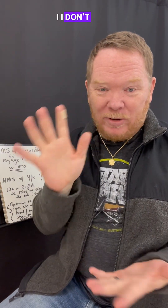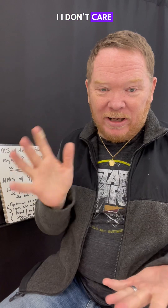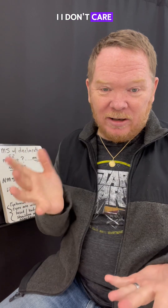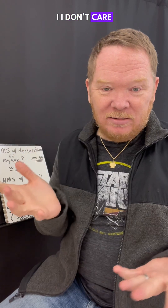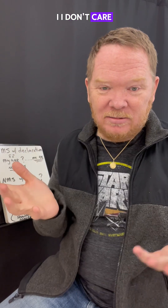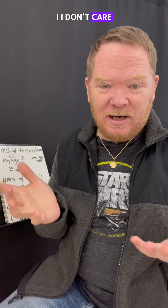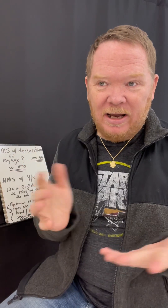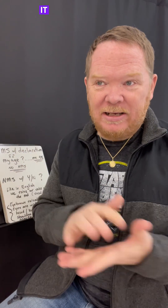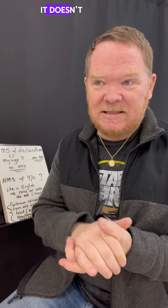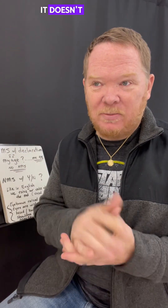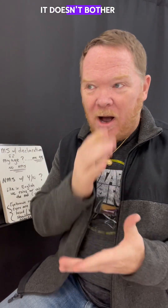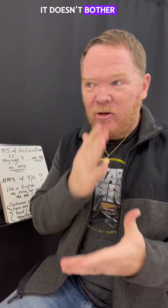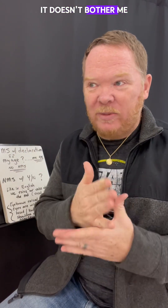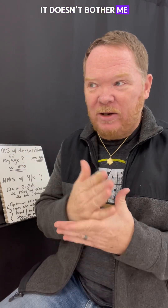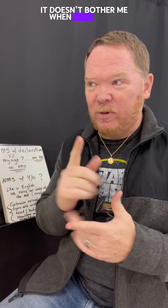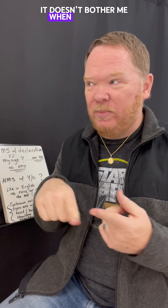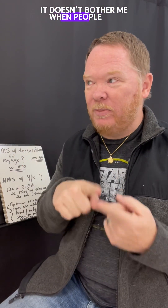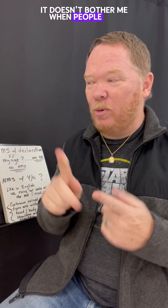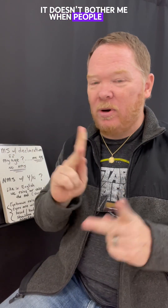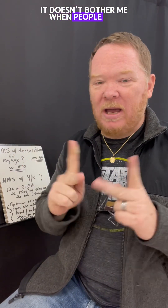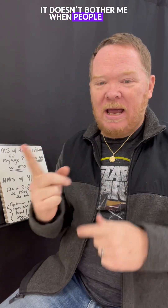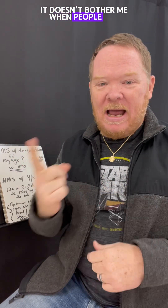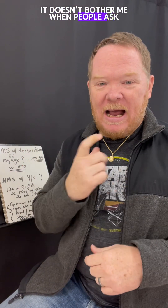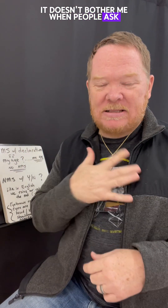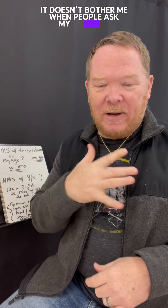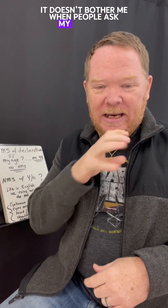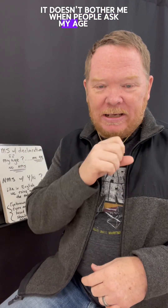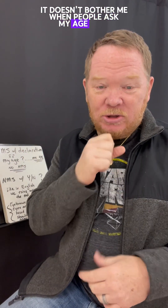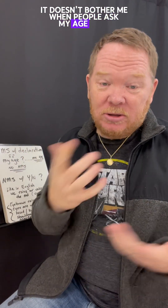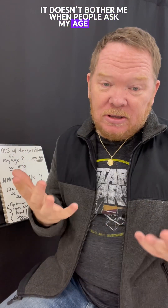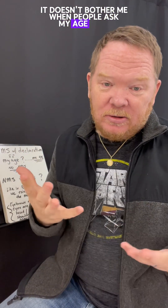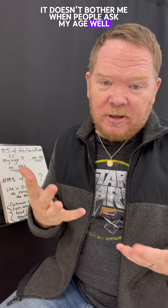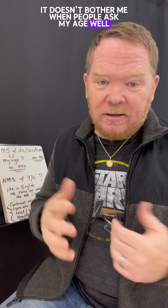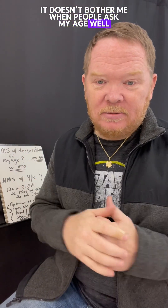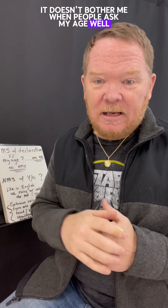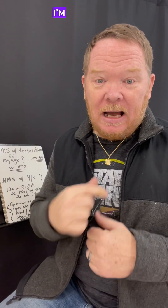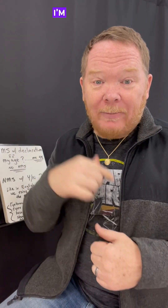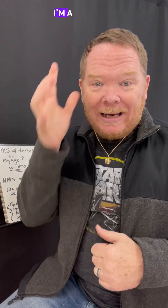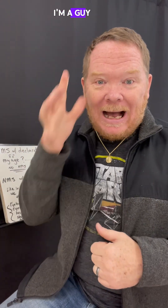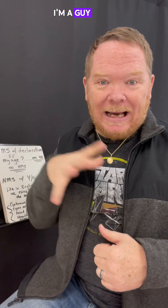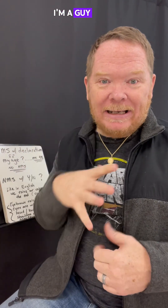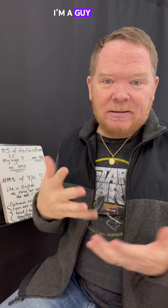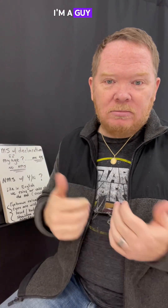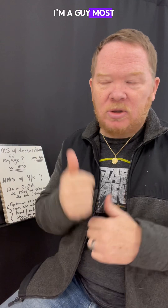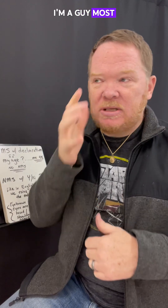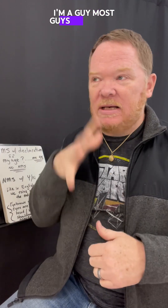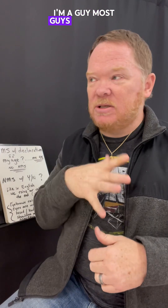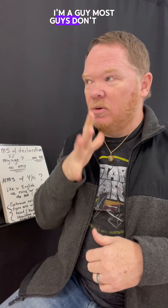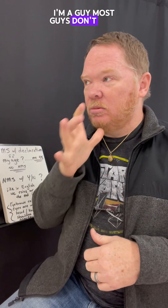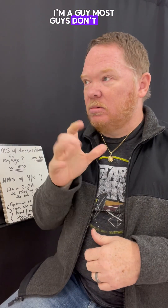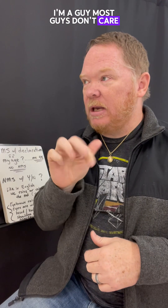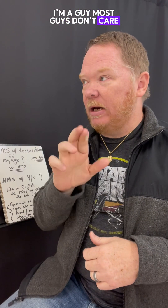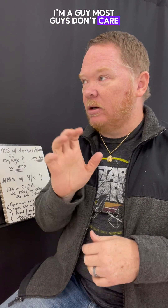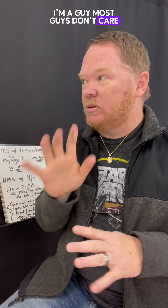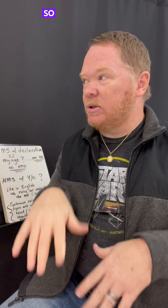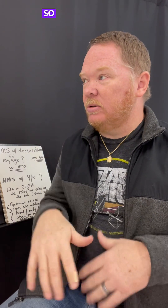care. It doesn't bother me when people ask my age. Well, I'm a guy. Most guys don't care, so